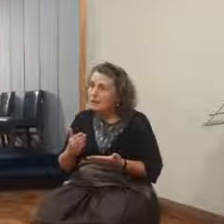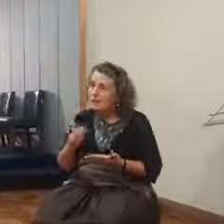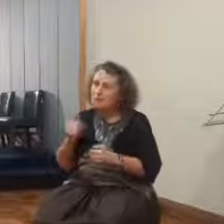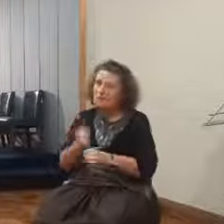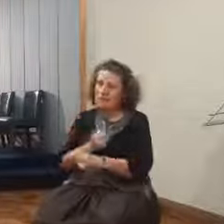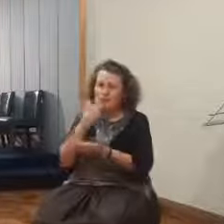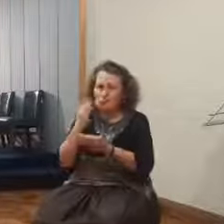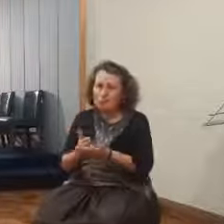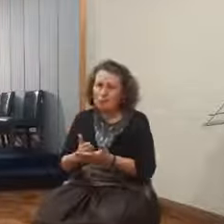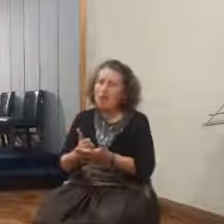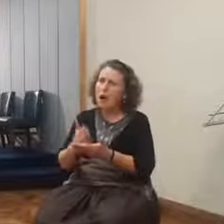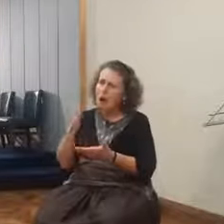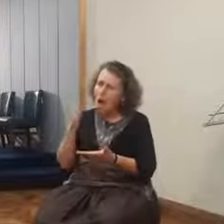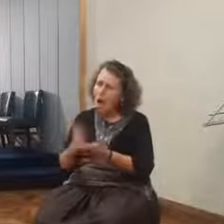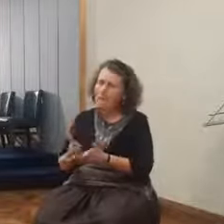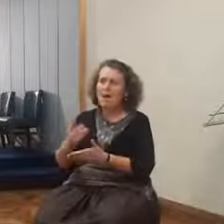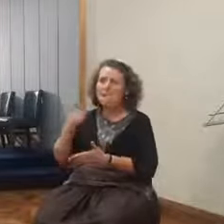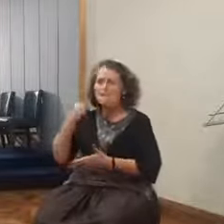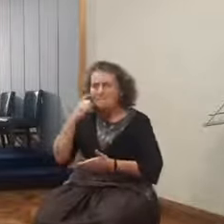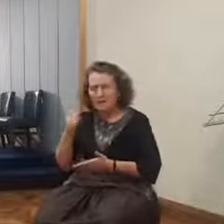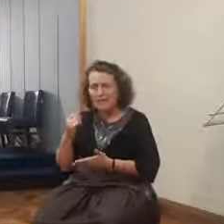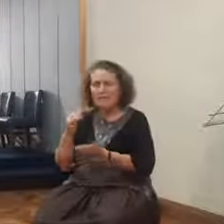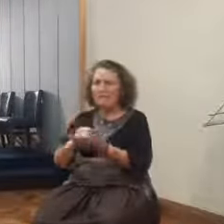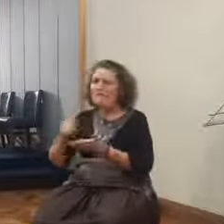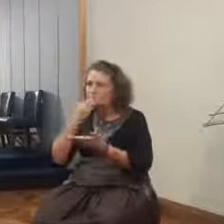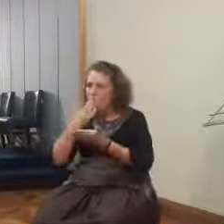He's made you. He knows you better than you know